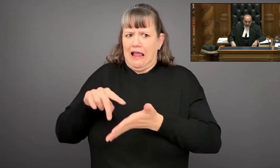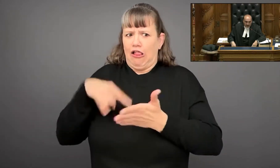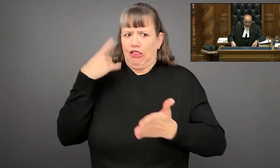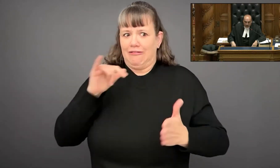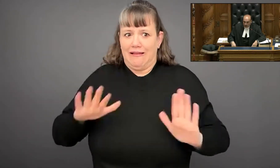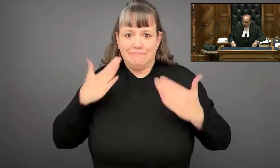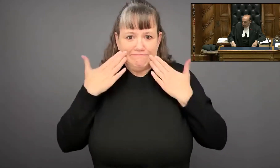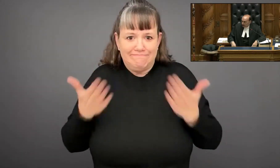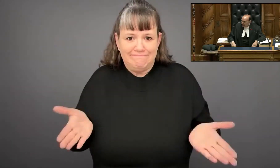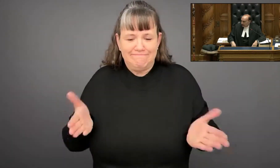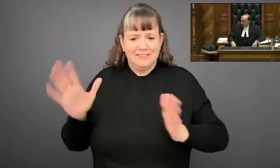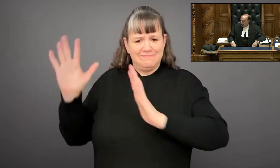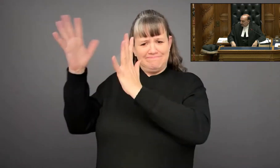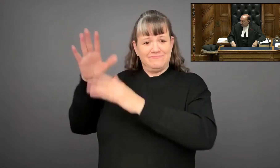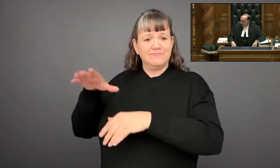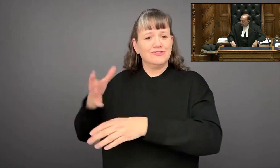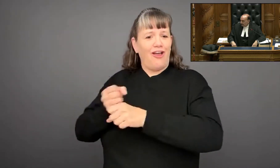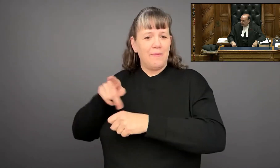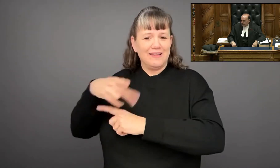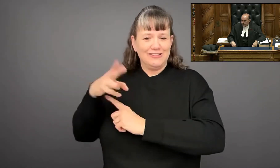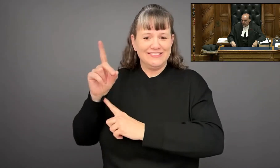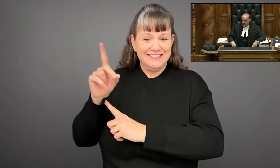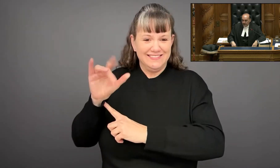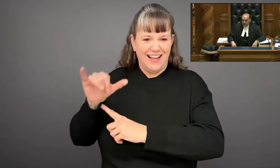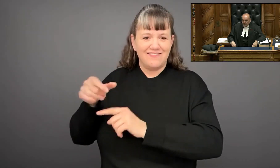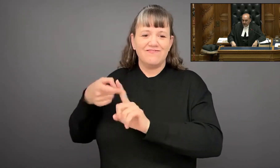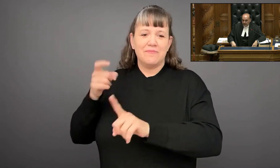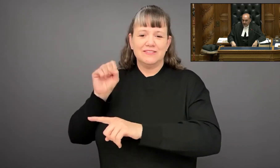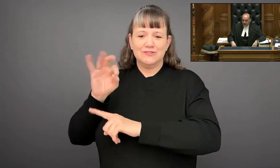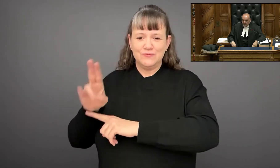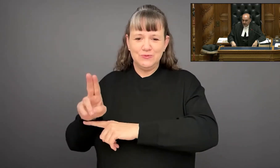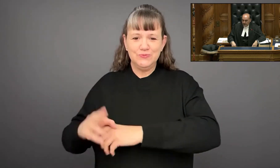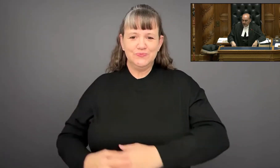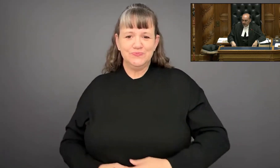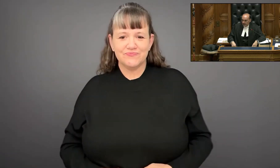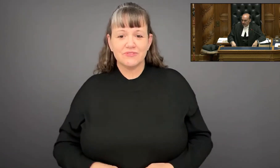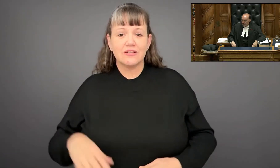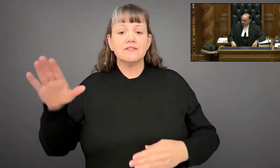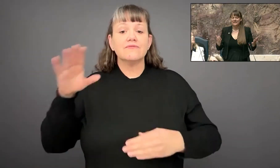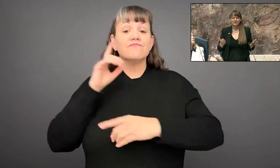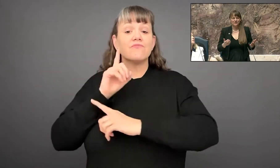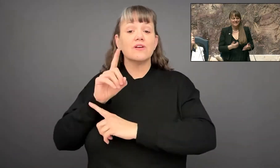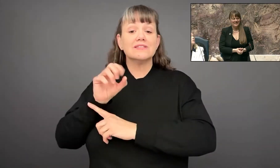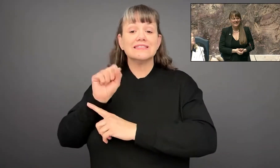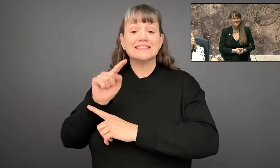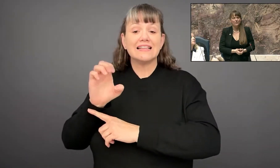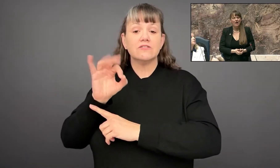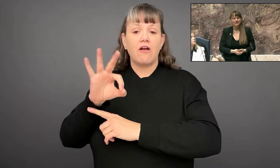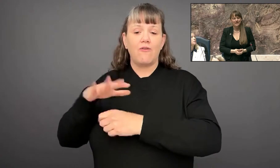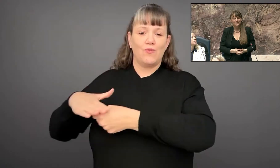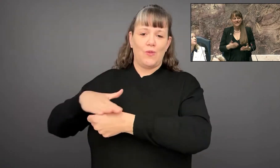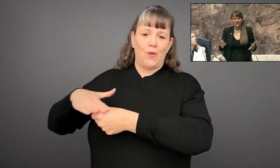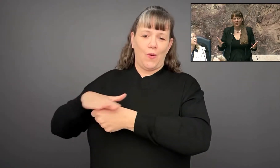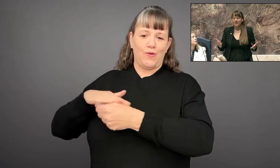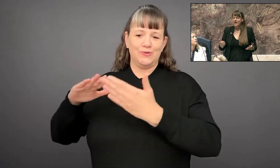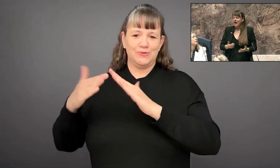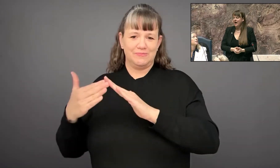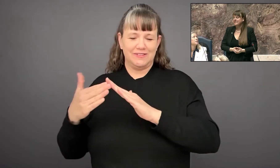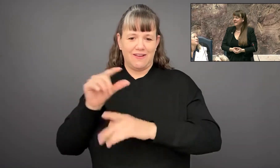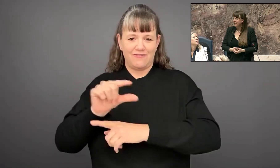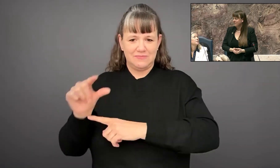Minister of State for Local Government. Thank you so much, Honourable Speaker. It is my absolute pleasure today to welcome